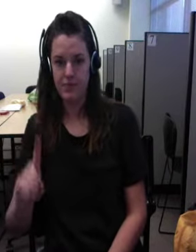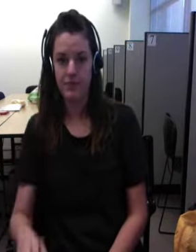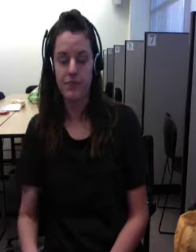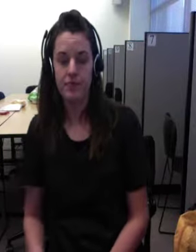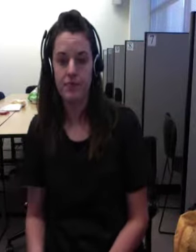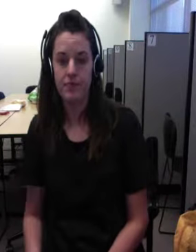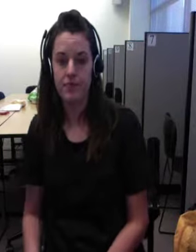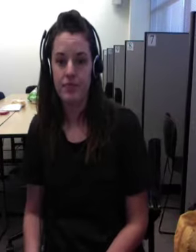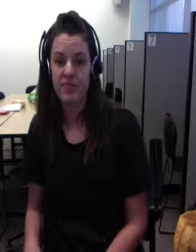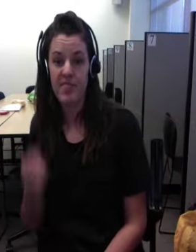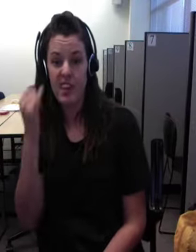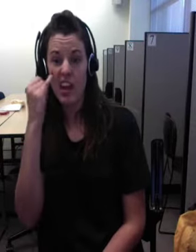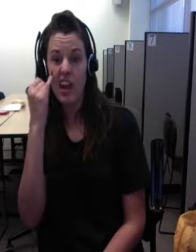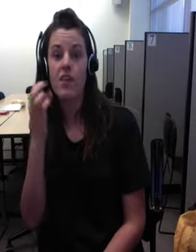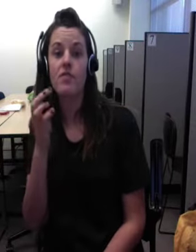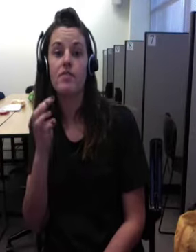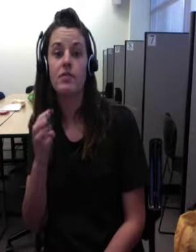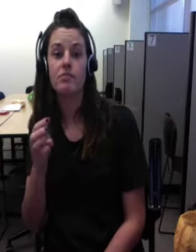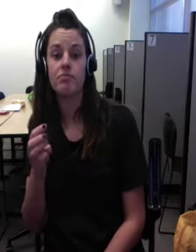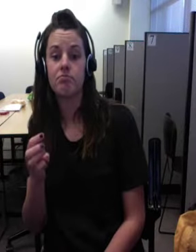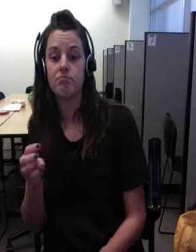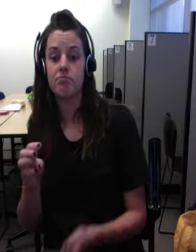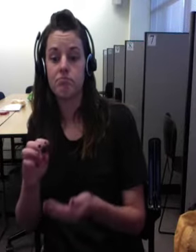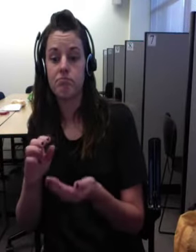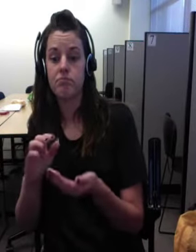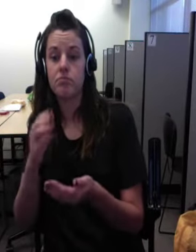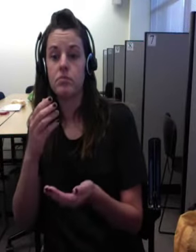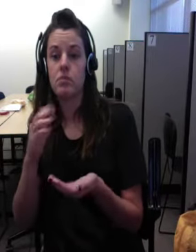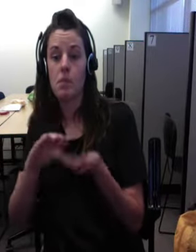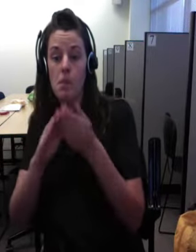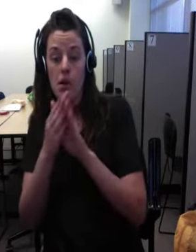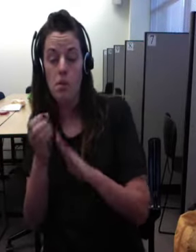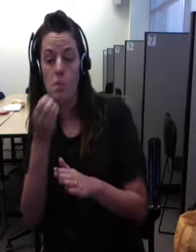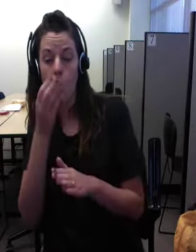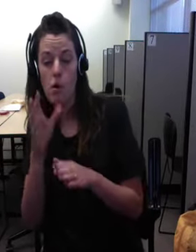When it melts back into water, it is a liquid.